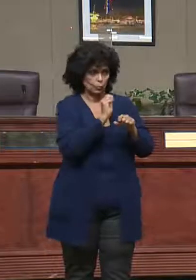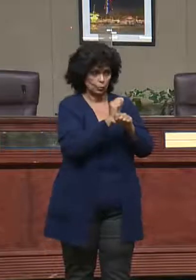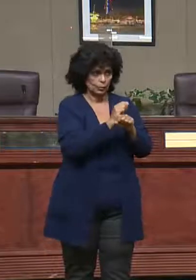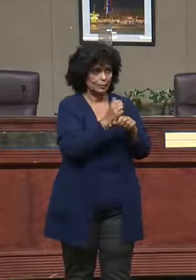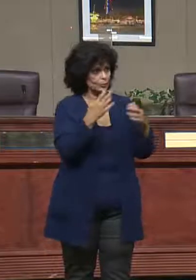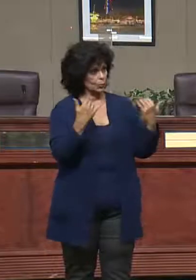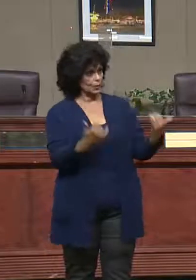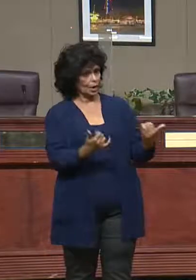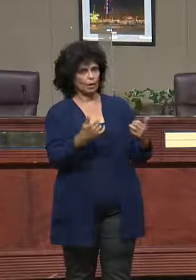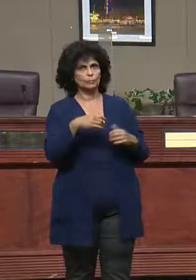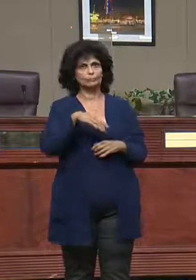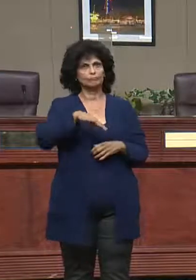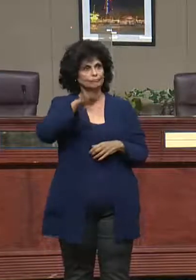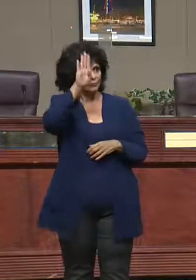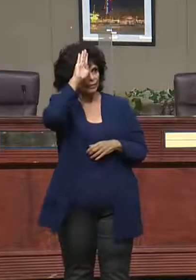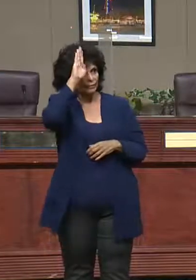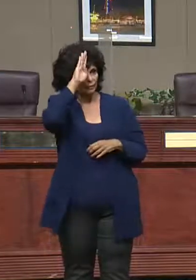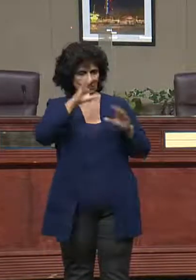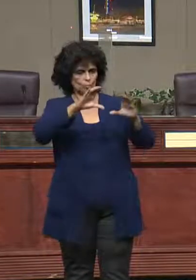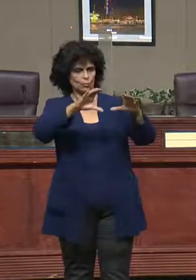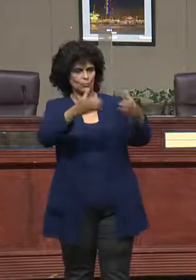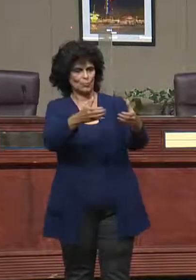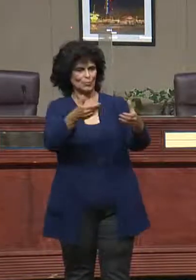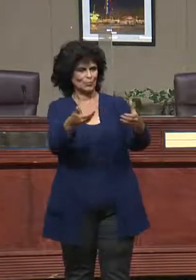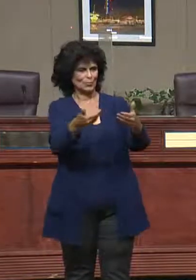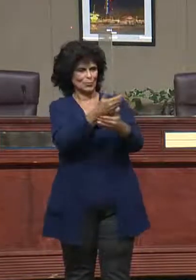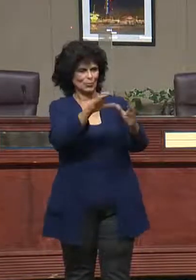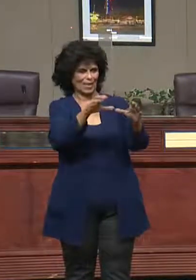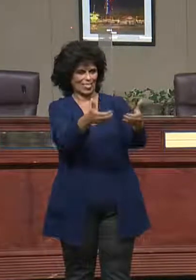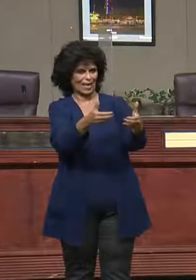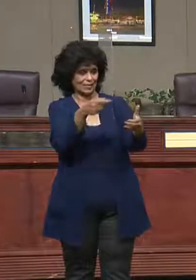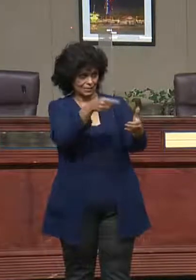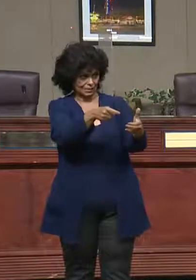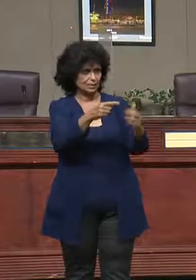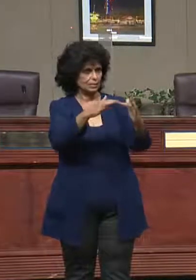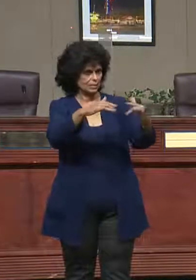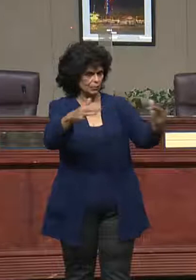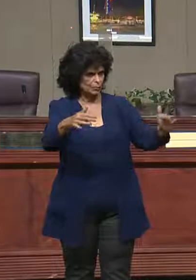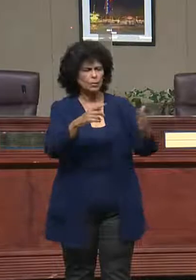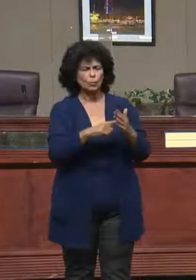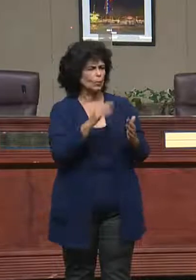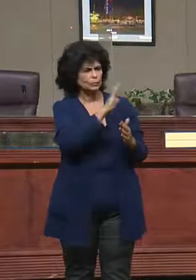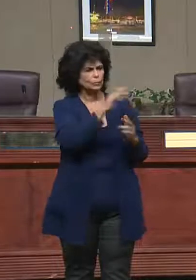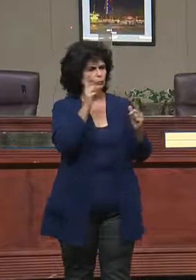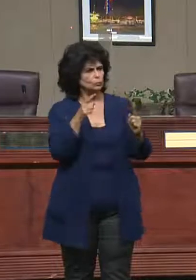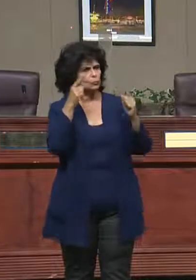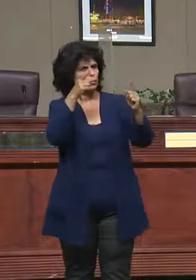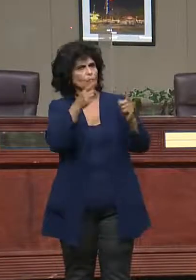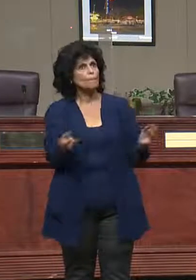firefighter class, what else does your vision for greater diversity entail?